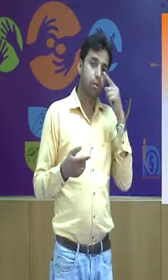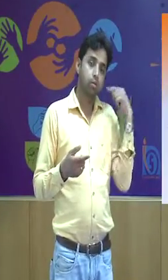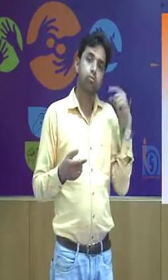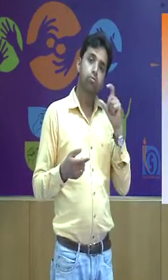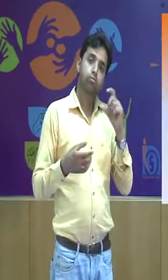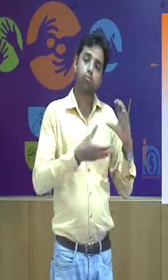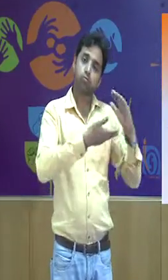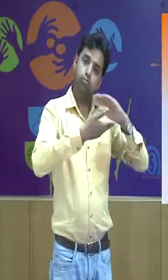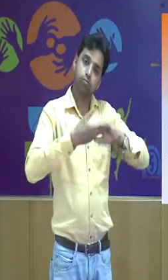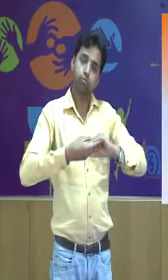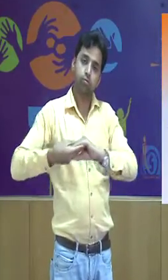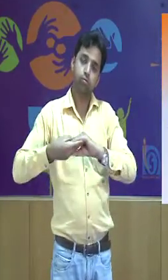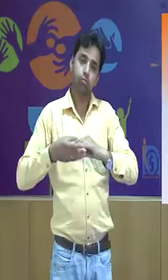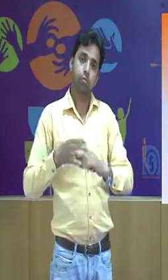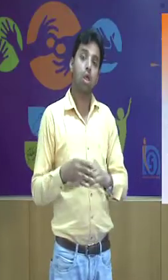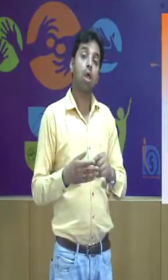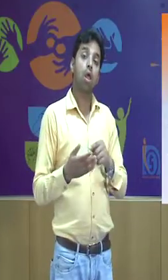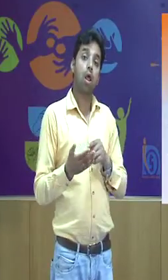and socially accepted there.